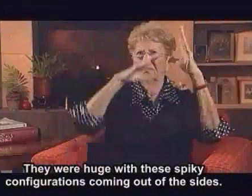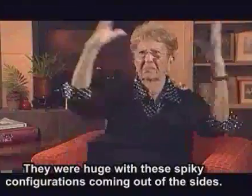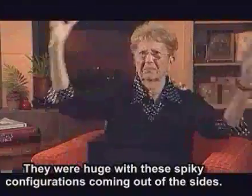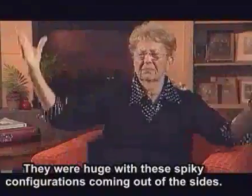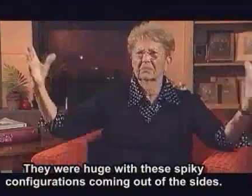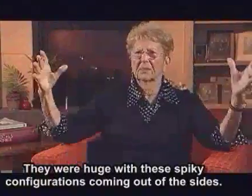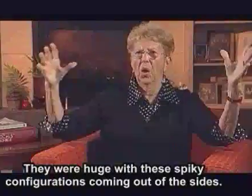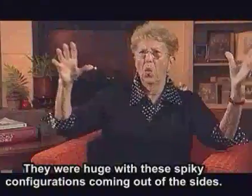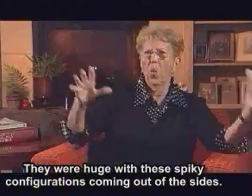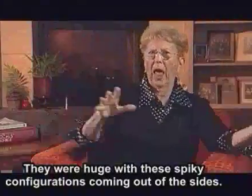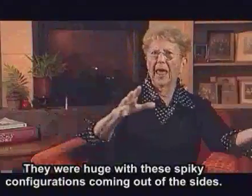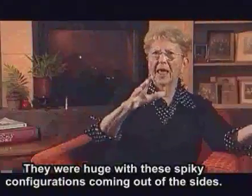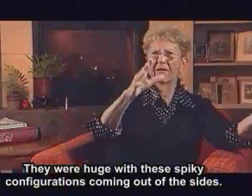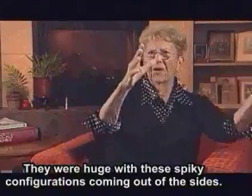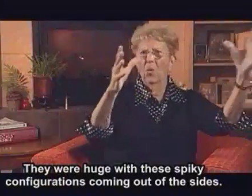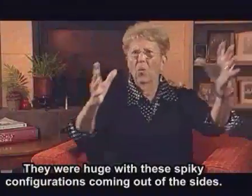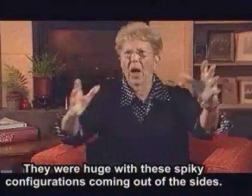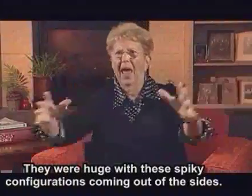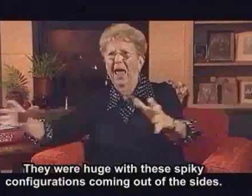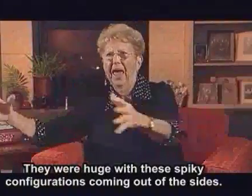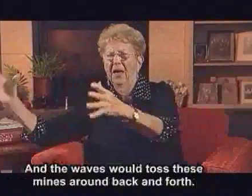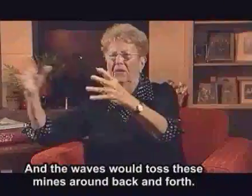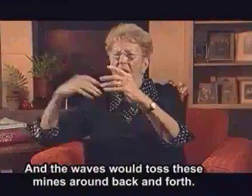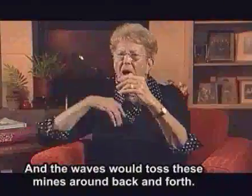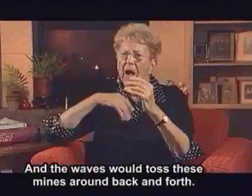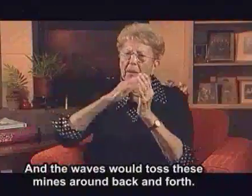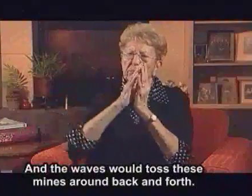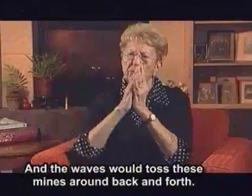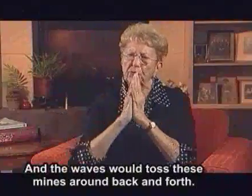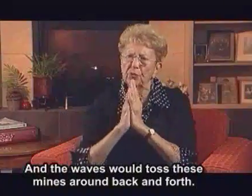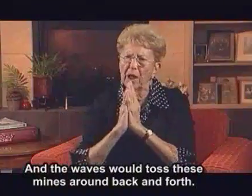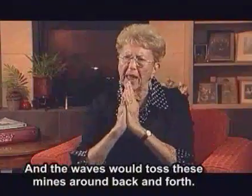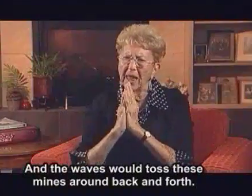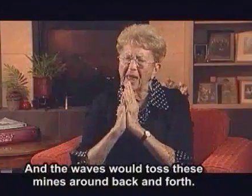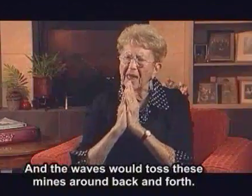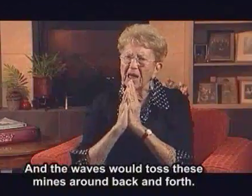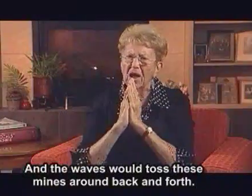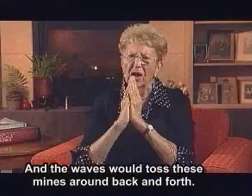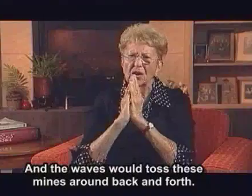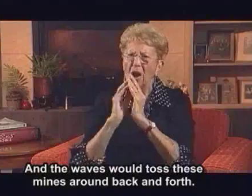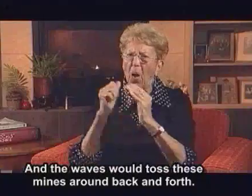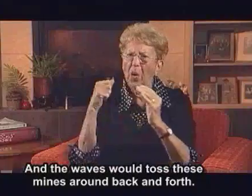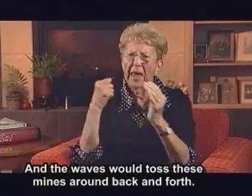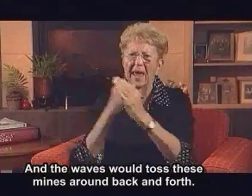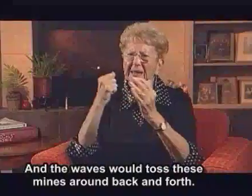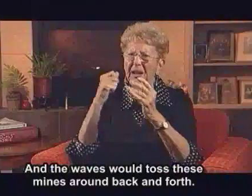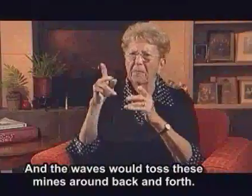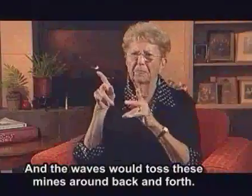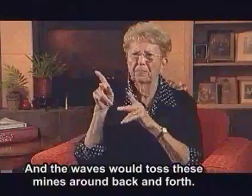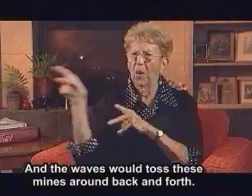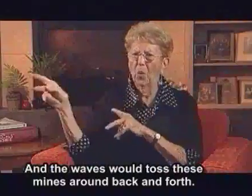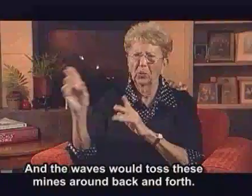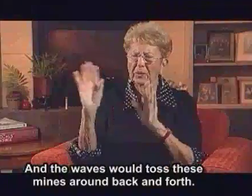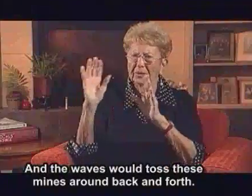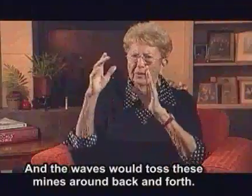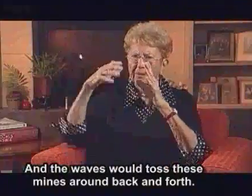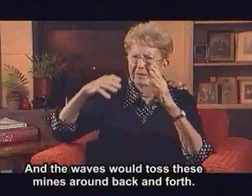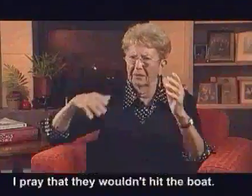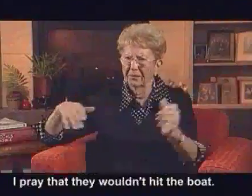spiky configurations coming out of the sides of them, and the waves would toss these mines around back and forth. I prayed